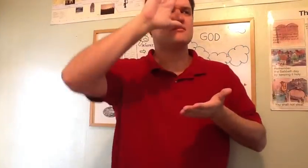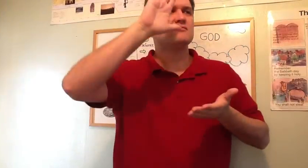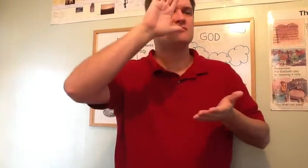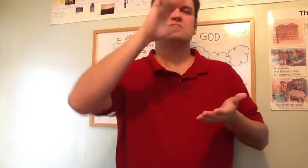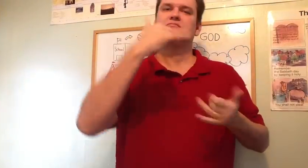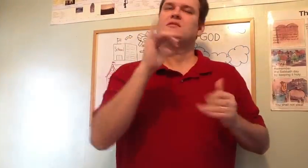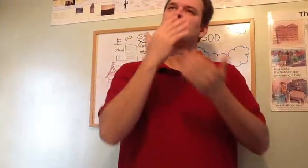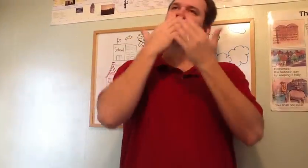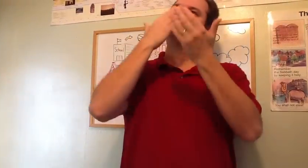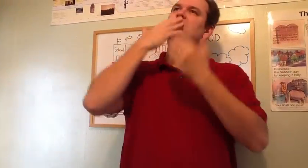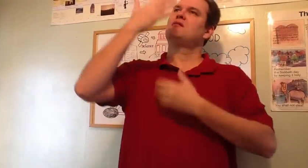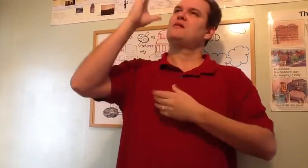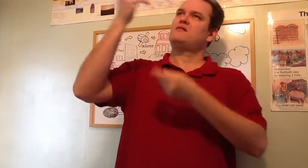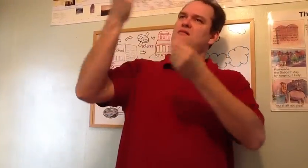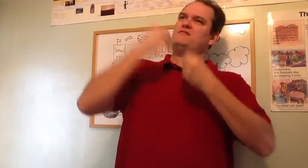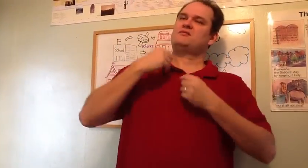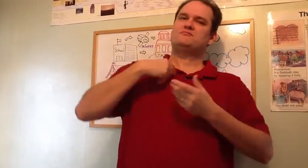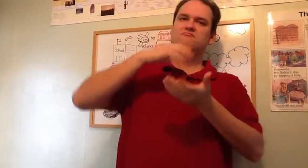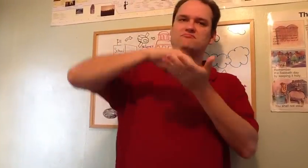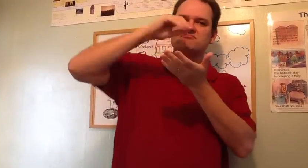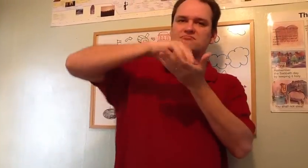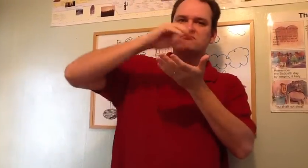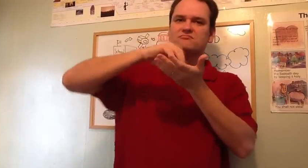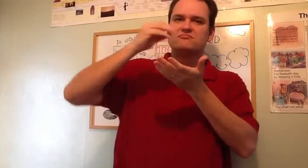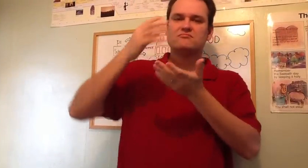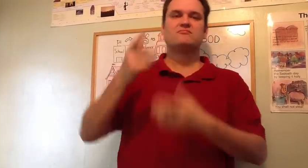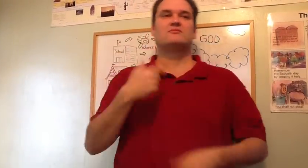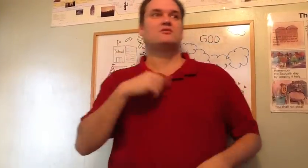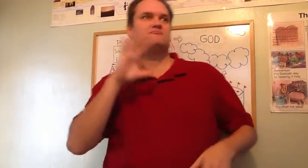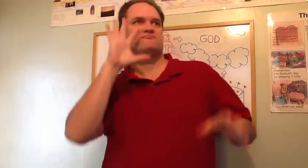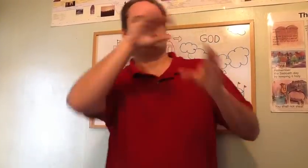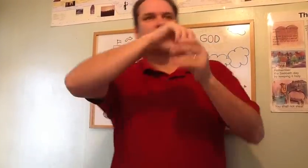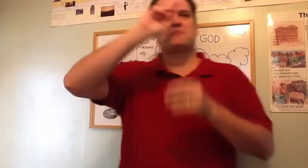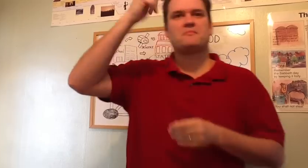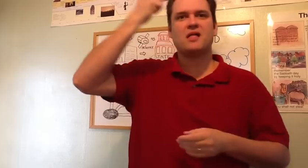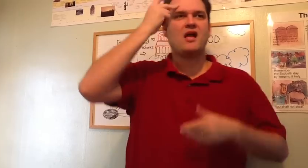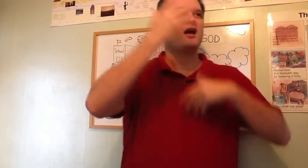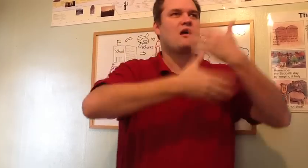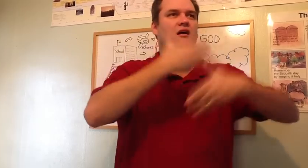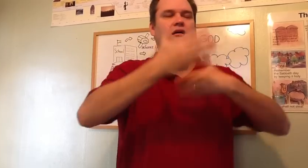get into education and get to college. They glorify God and thank God for the ability to